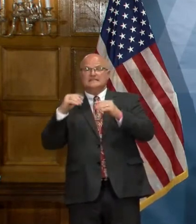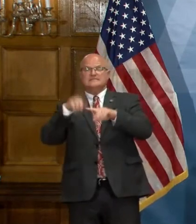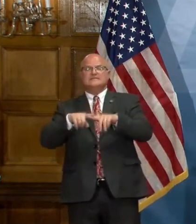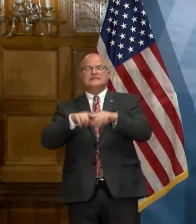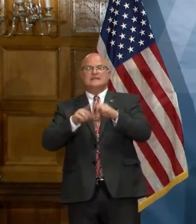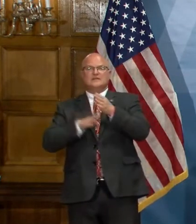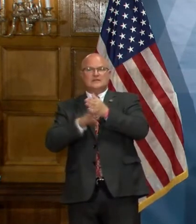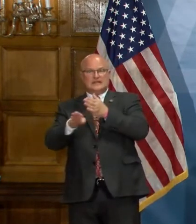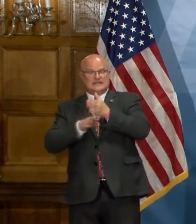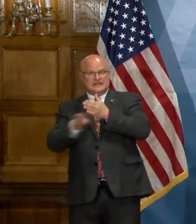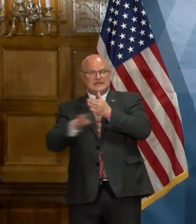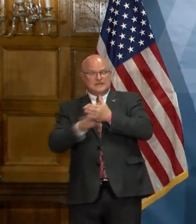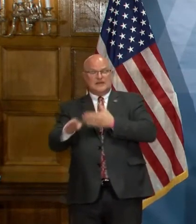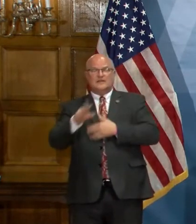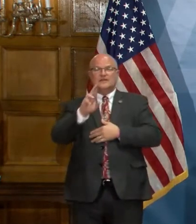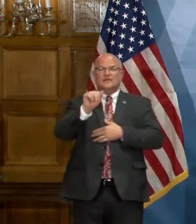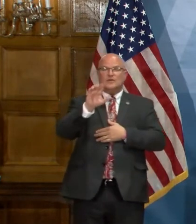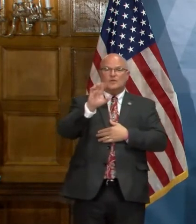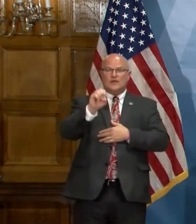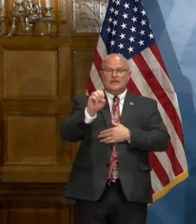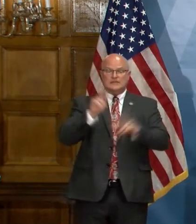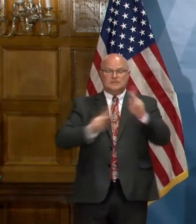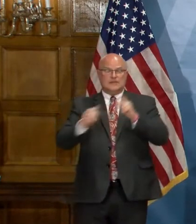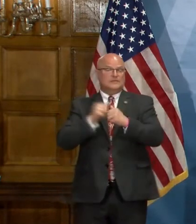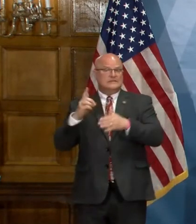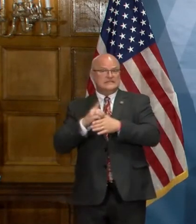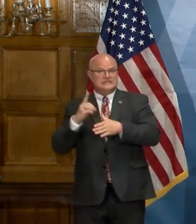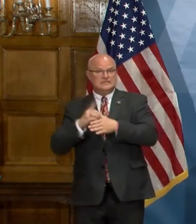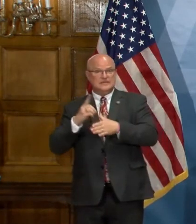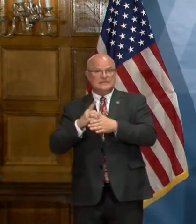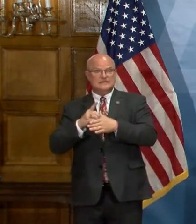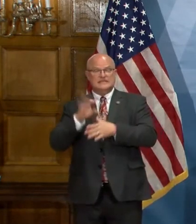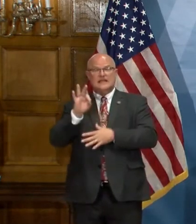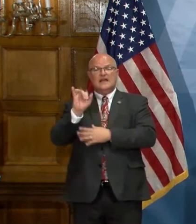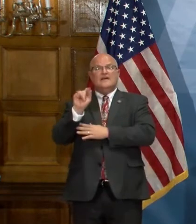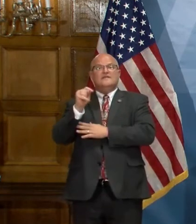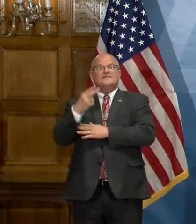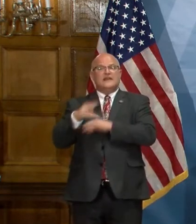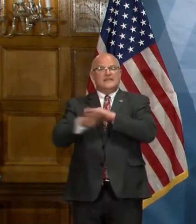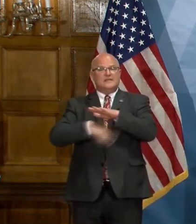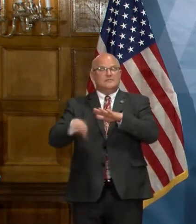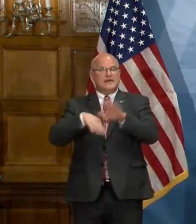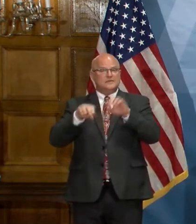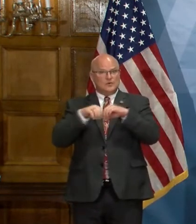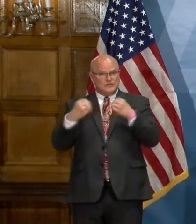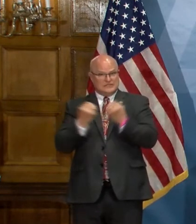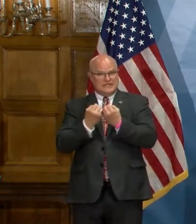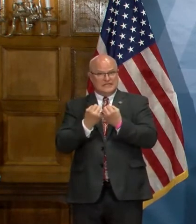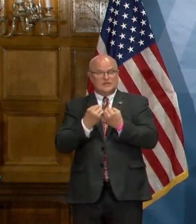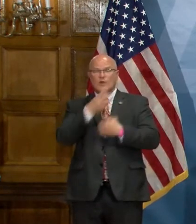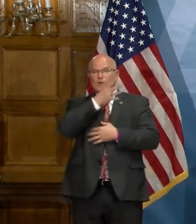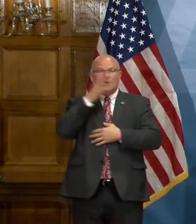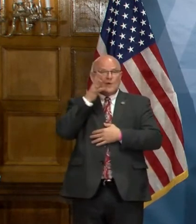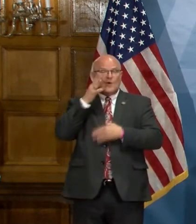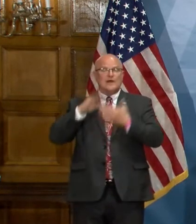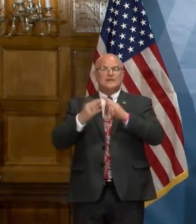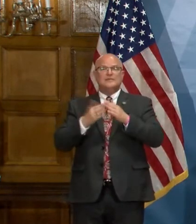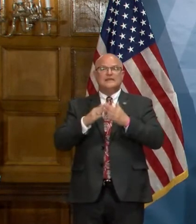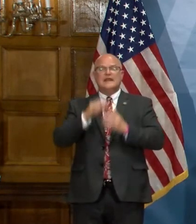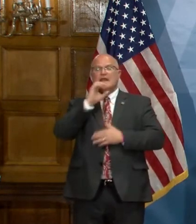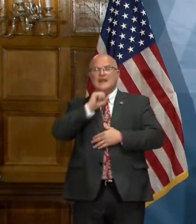ethnic minorities, people living with disabilities, faith-based organizations, rural communities, and